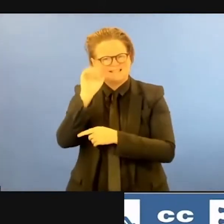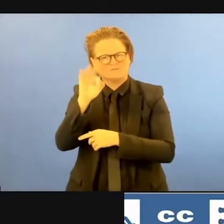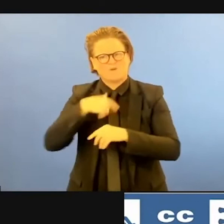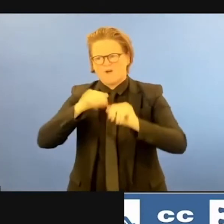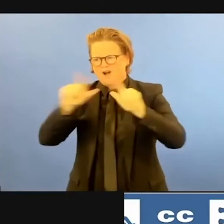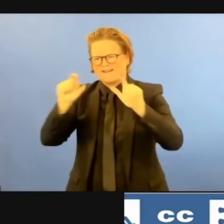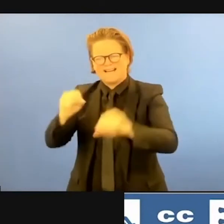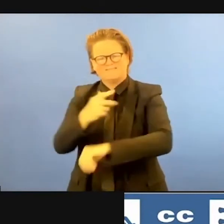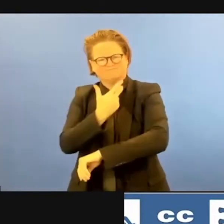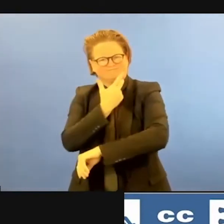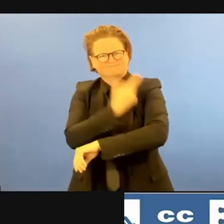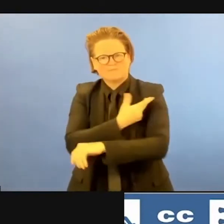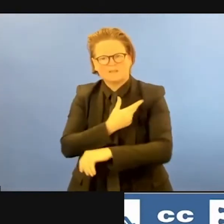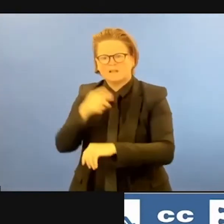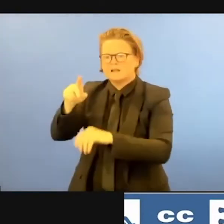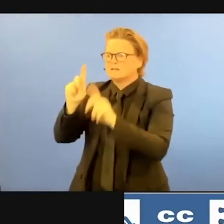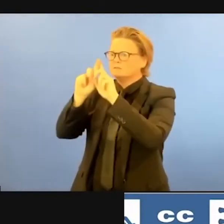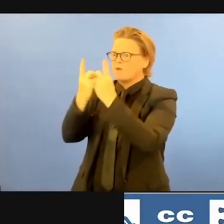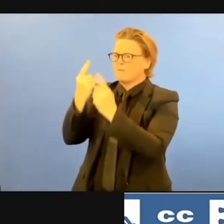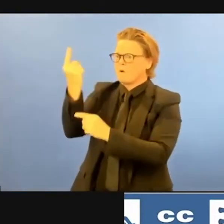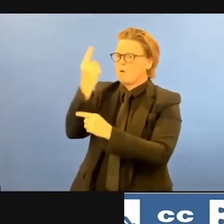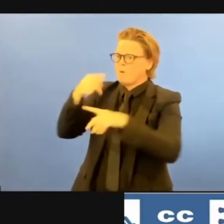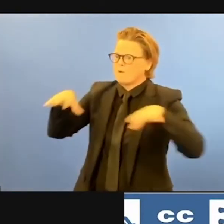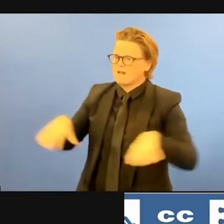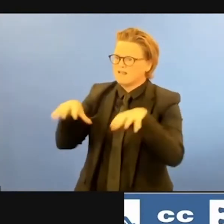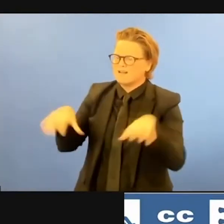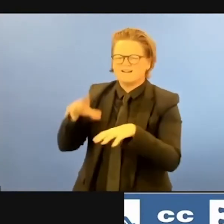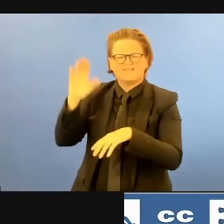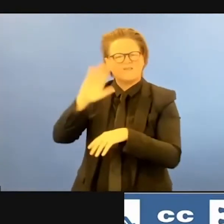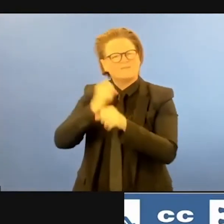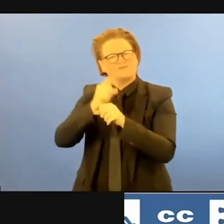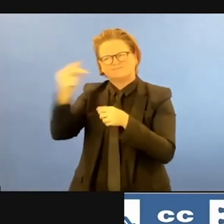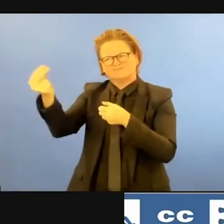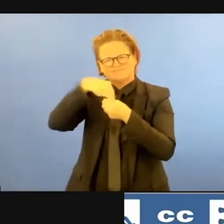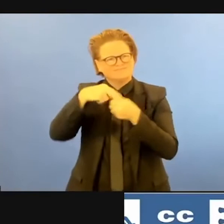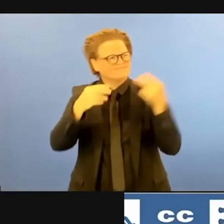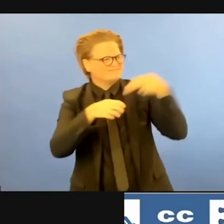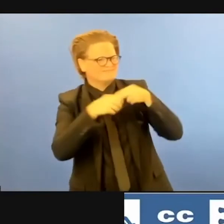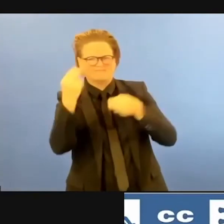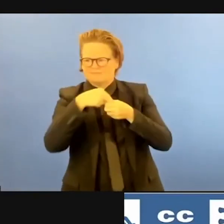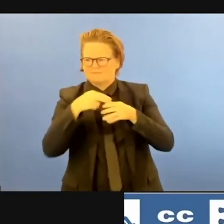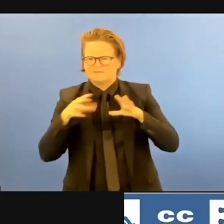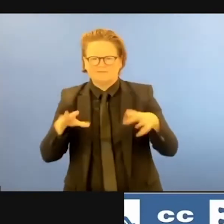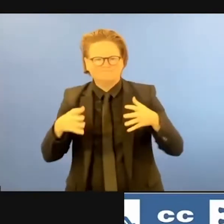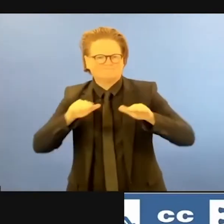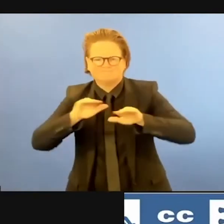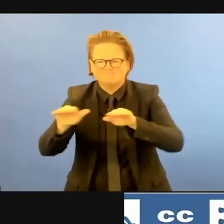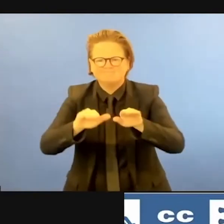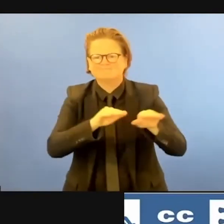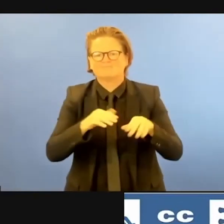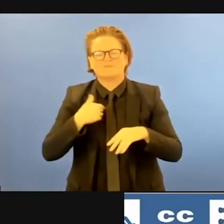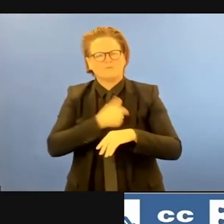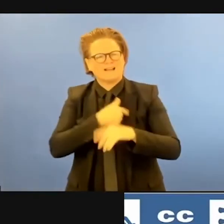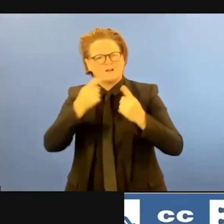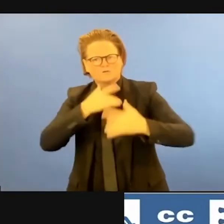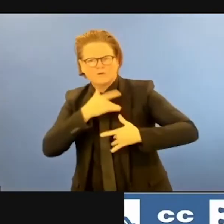really encourage, reaching out, and we can, provide that information on how to reach out and how to get involved. But